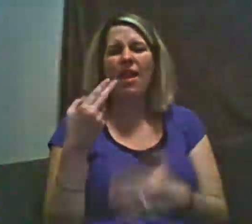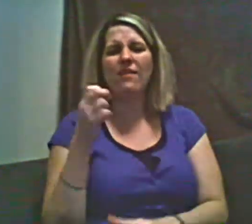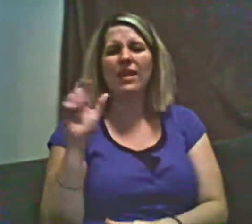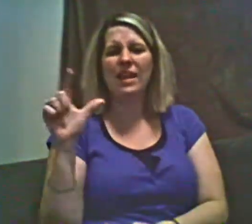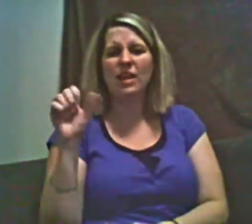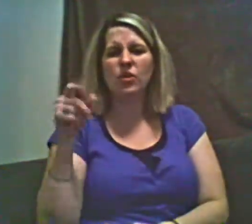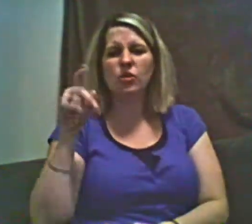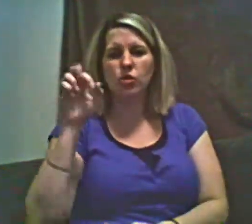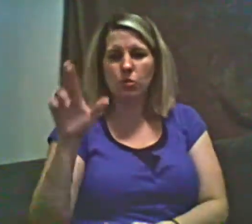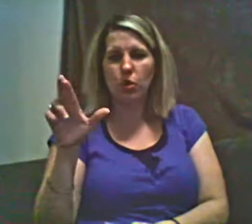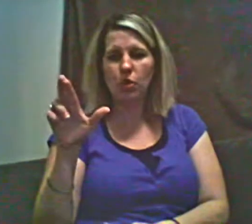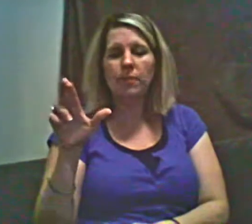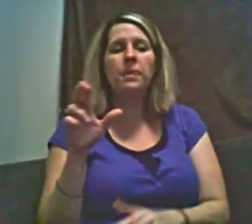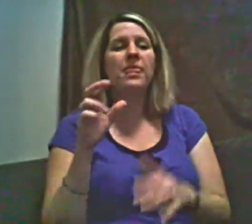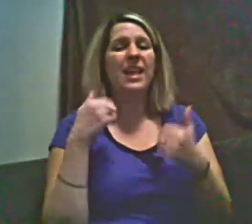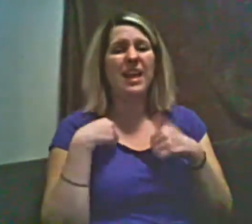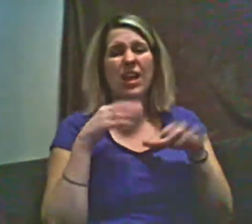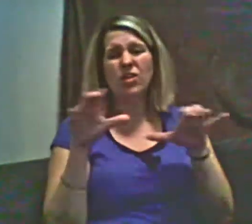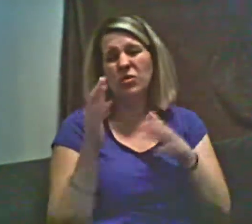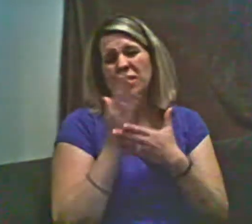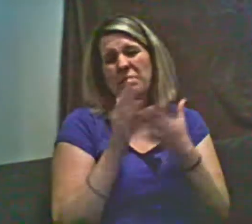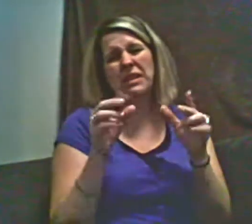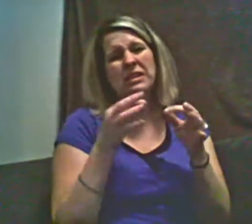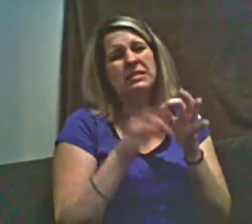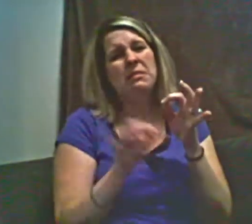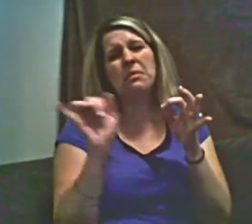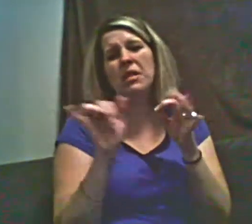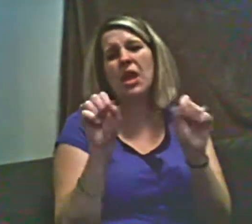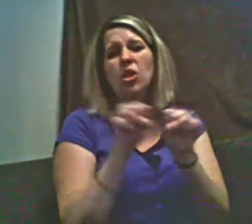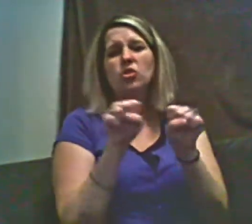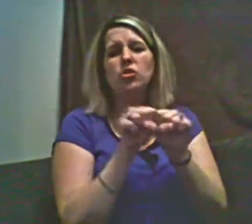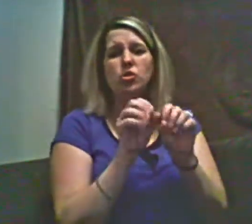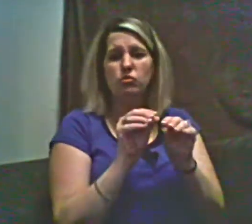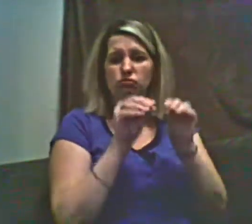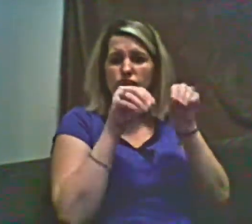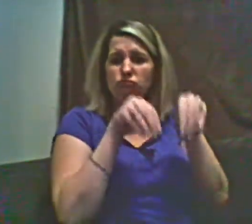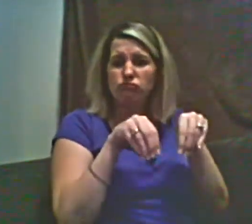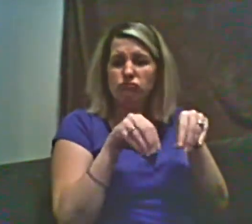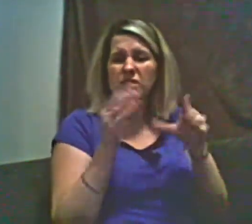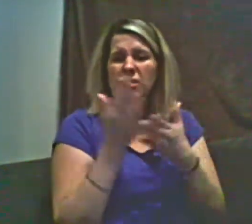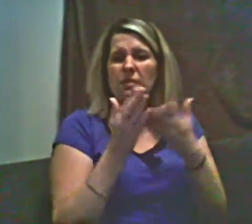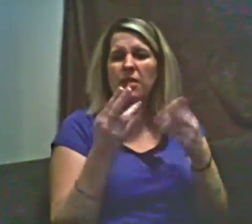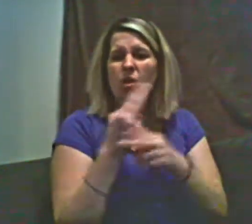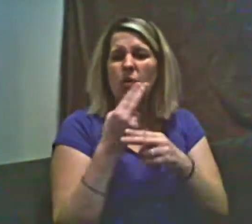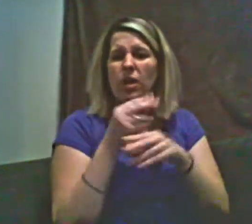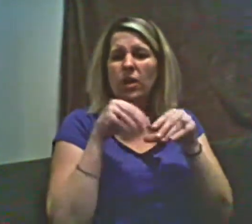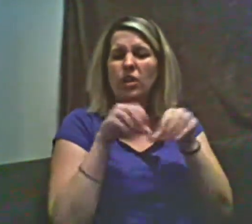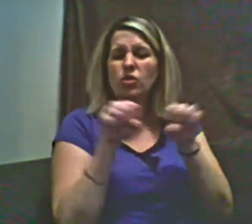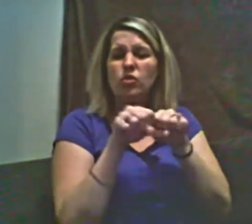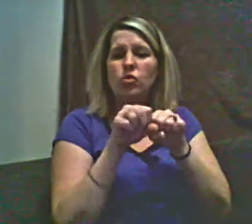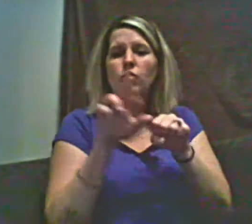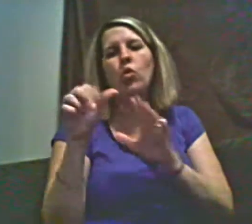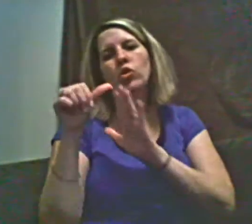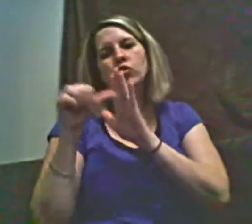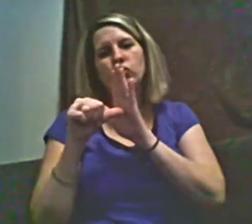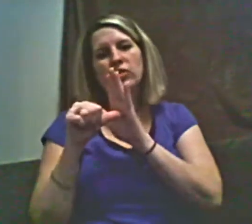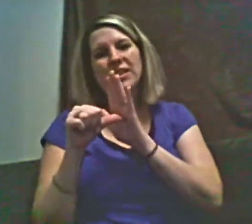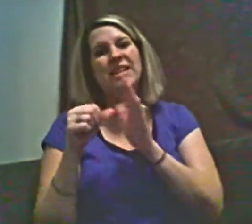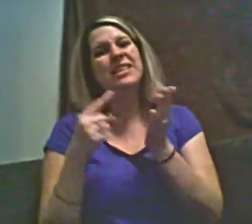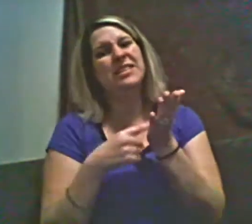or give you surgery for that. They'll also do things as serious as amputation. A lot of diabetic